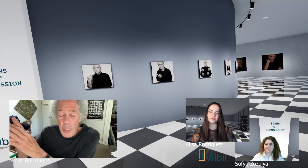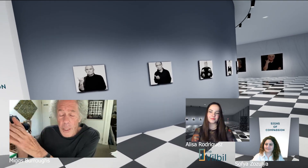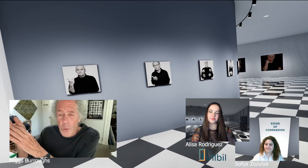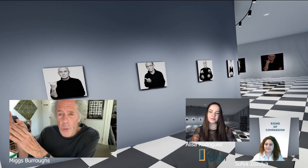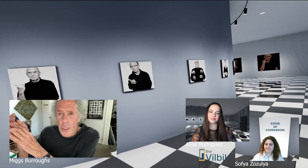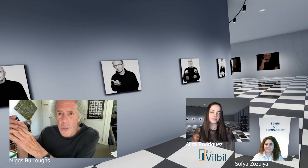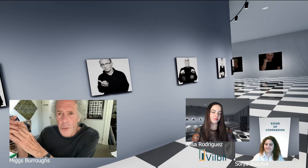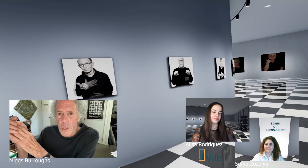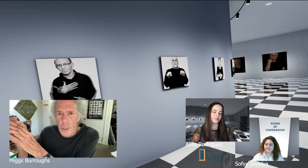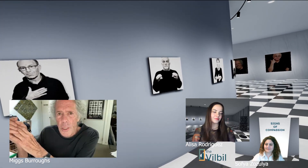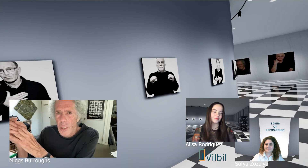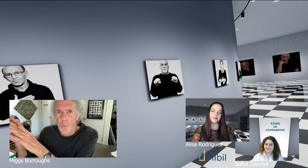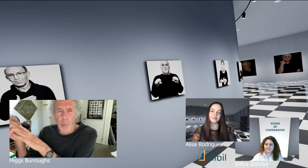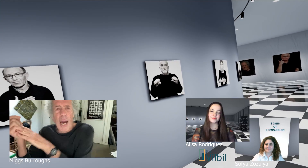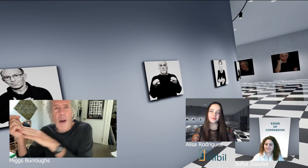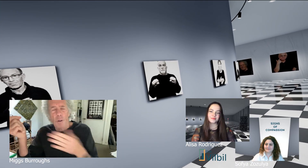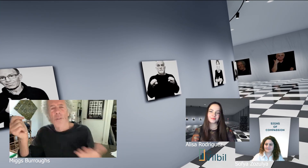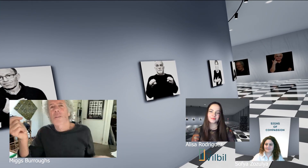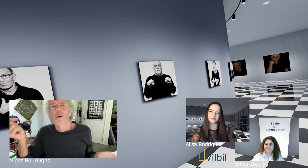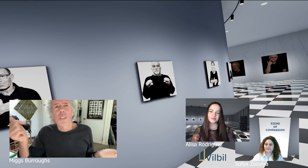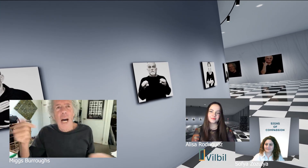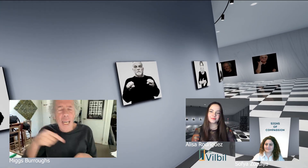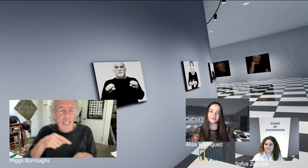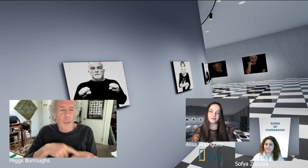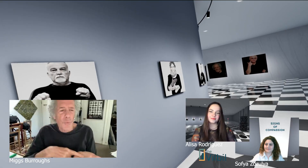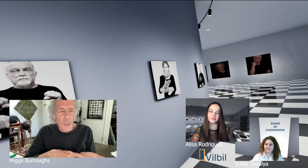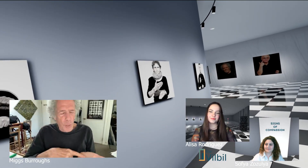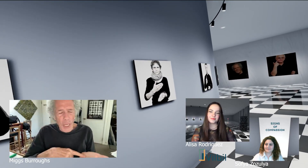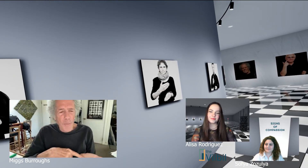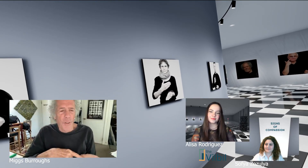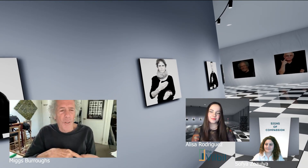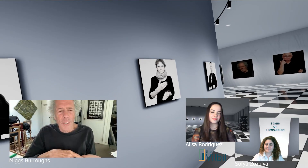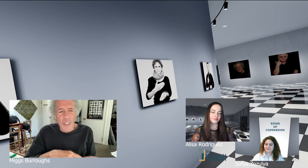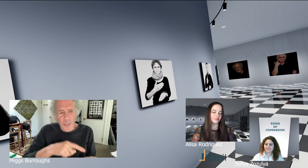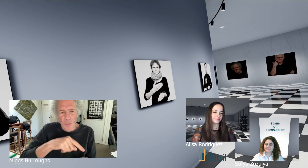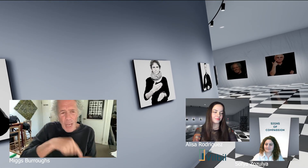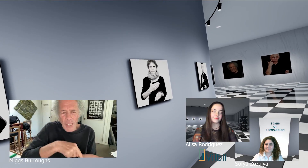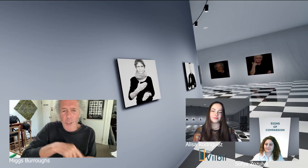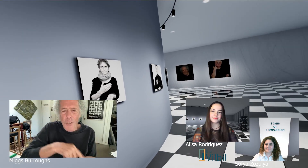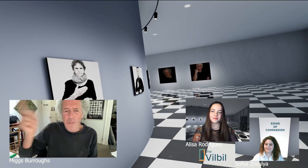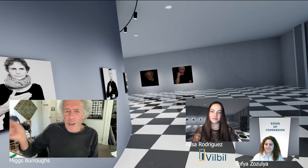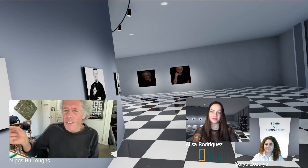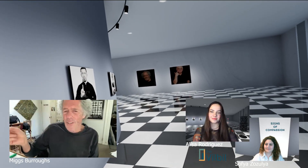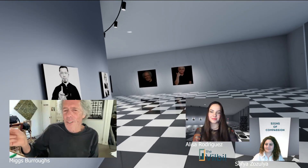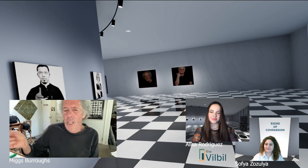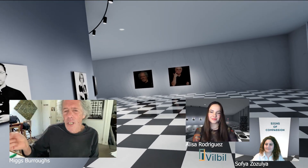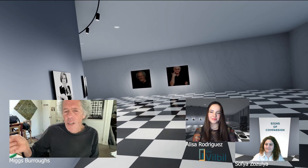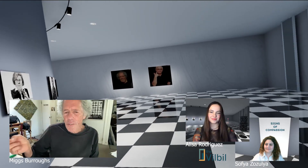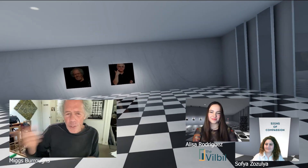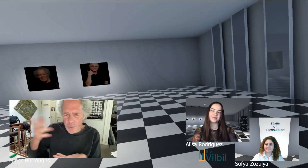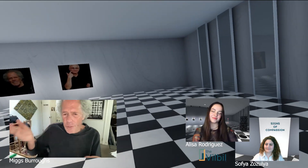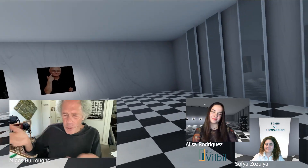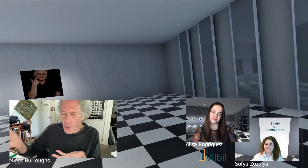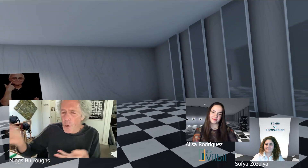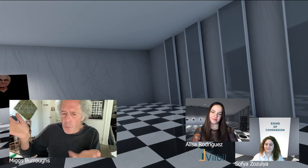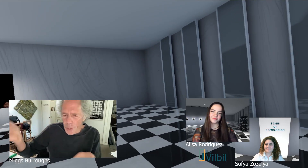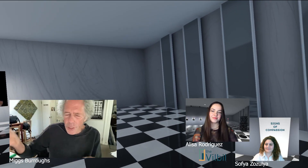later, was the power of a line on a piece of paper, at least from that to my father, for his own